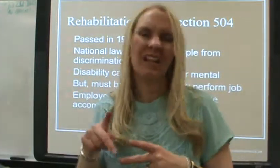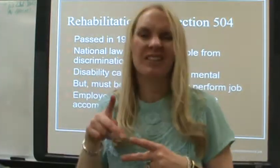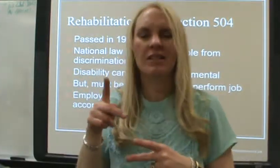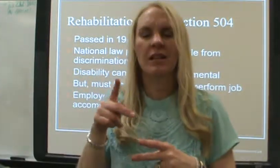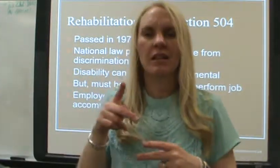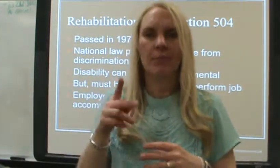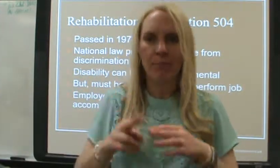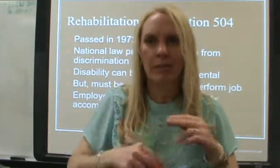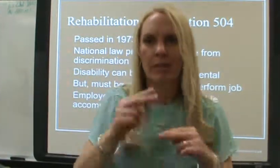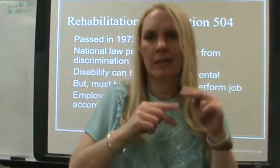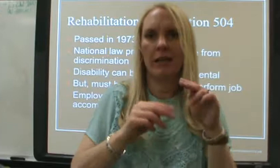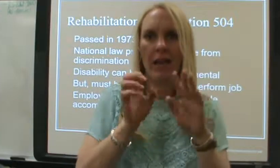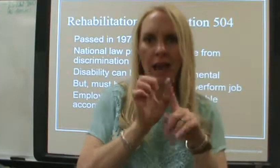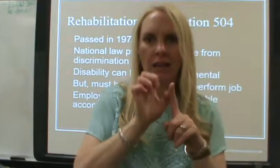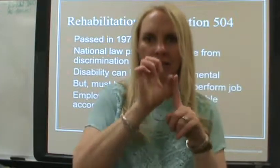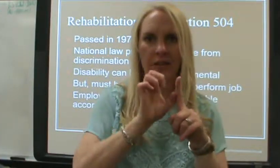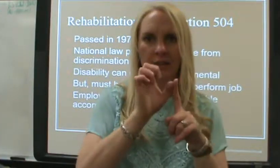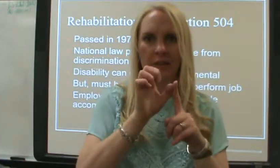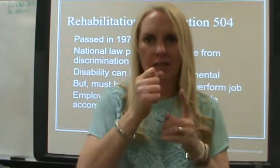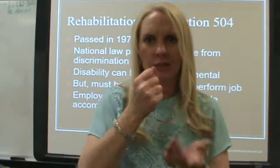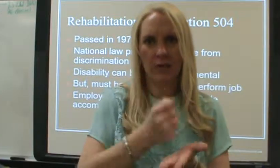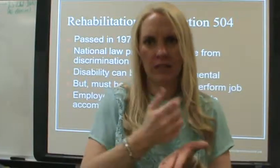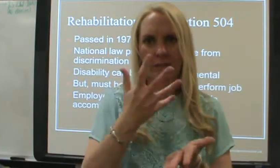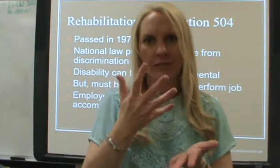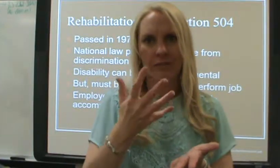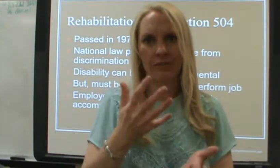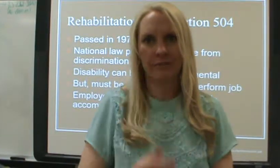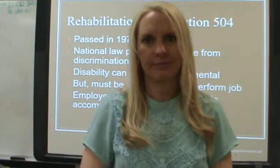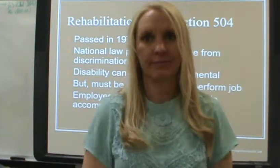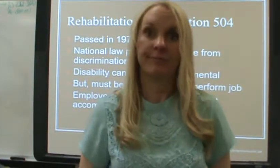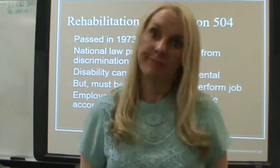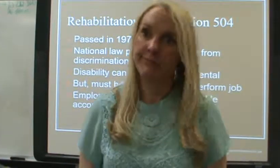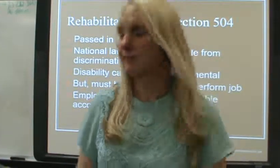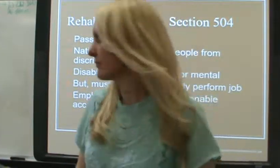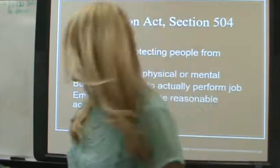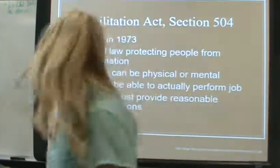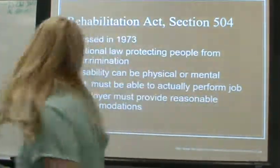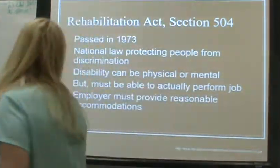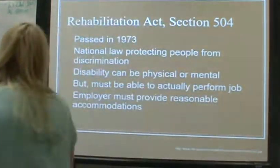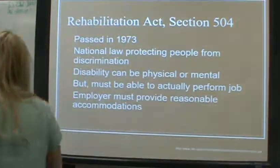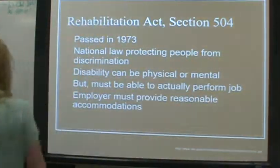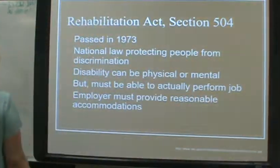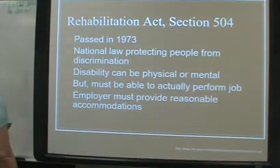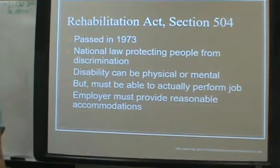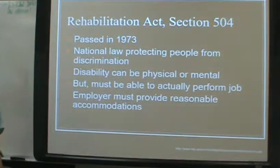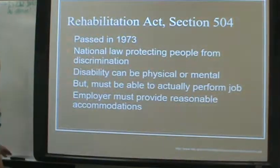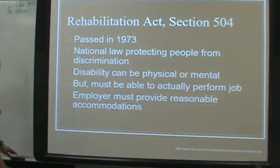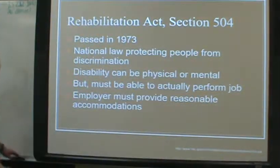because building an elevator is quite expensive. All right.